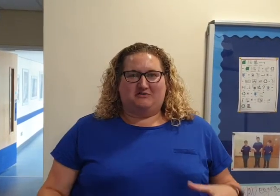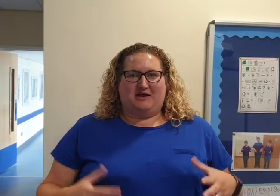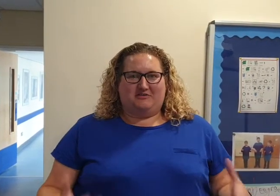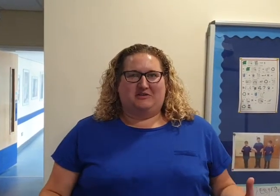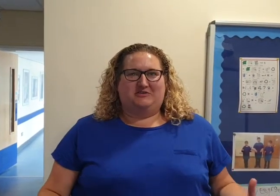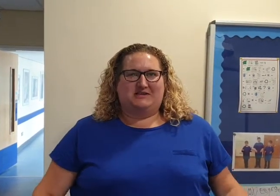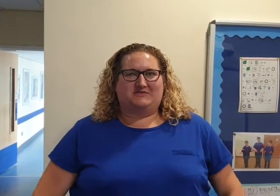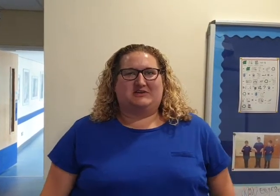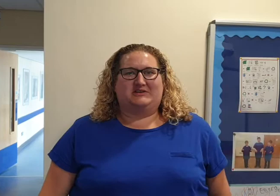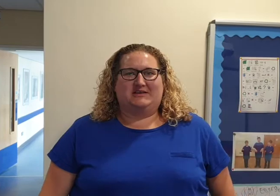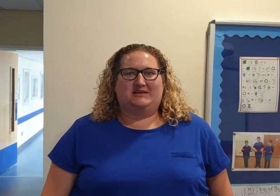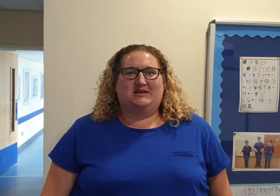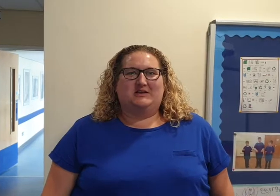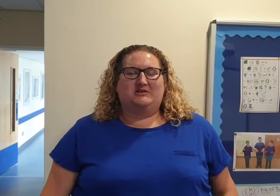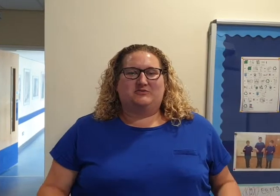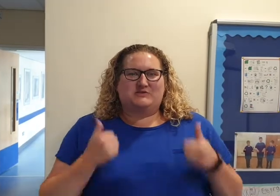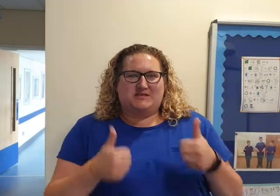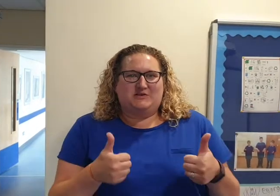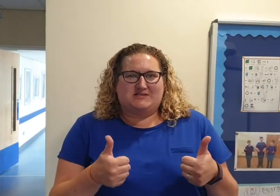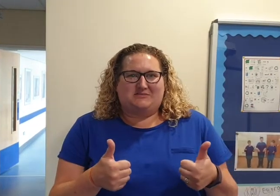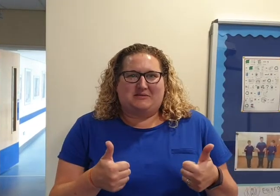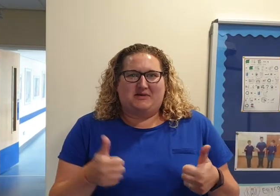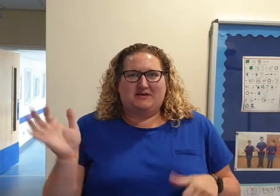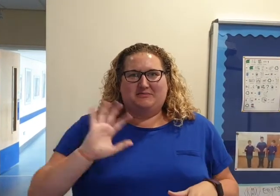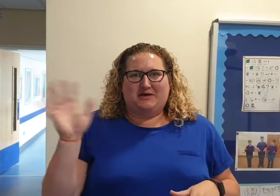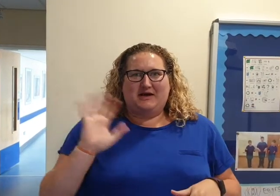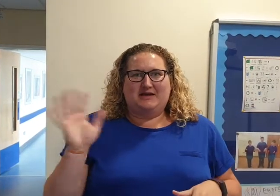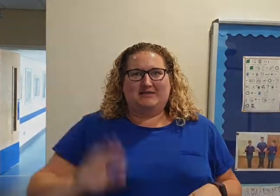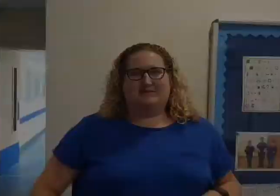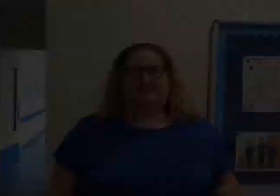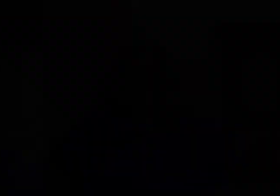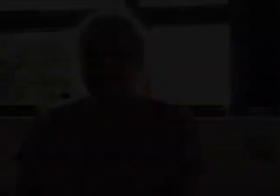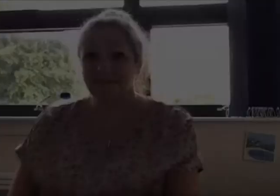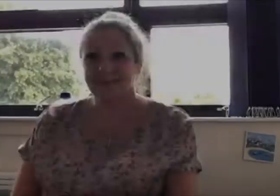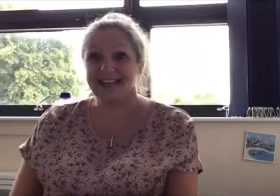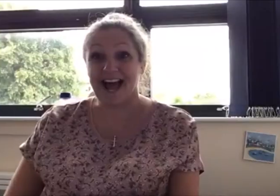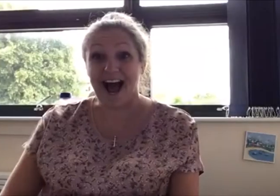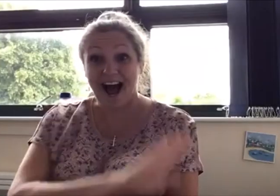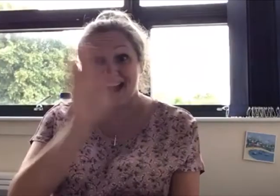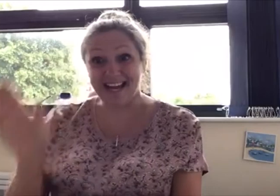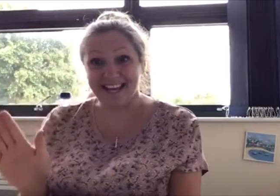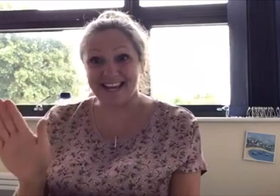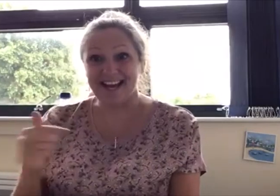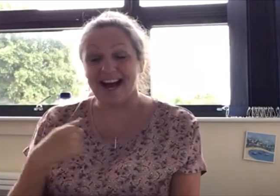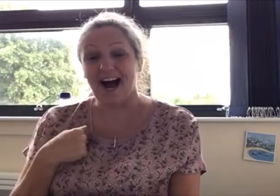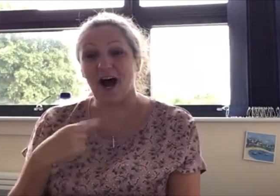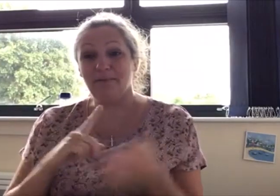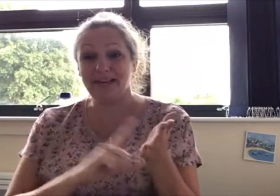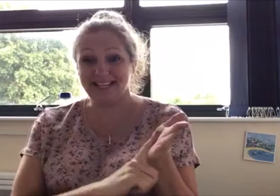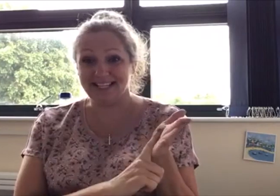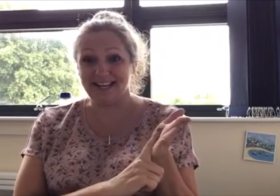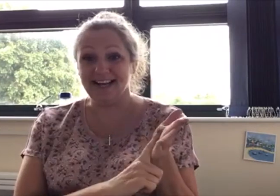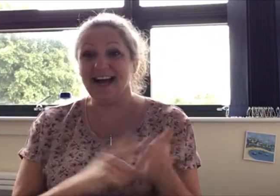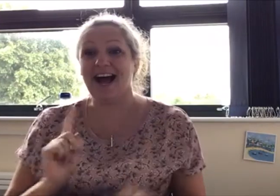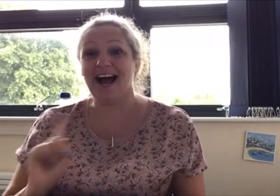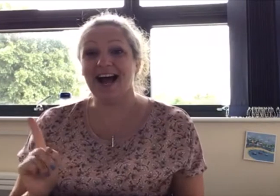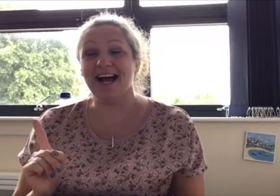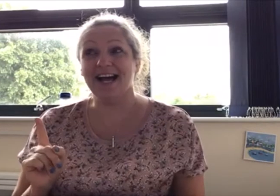make sure you've got everything you need for learning. Look forward to seeing you in September. Bye. Hi, I'm